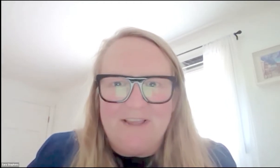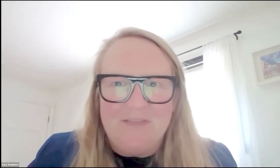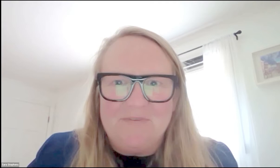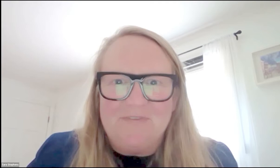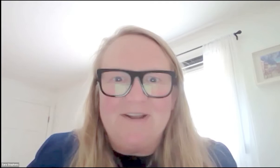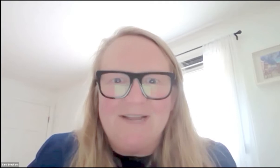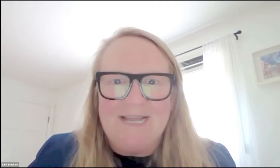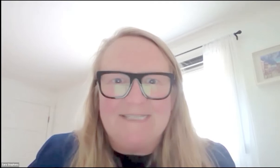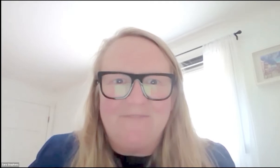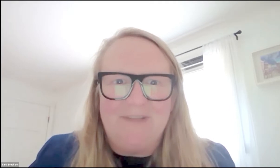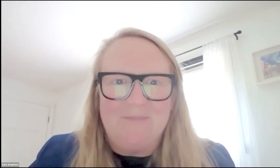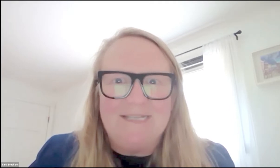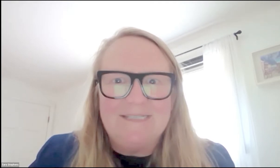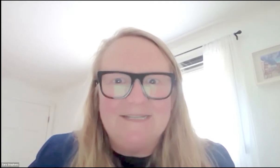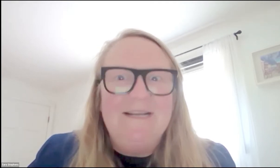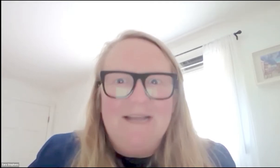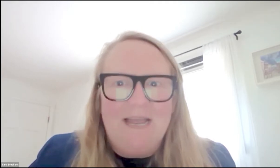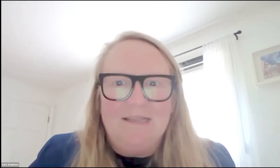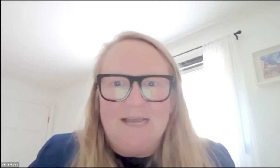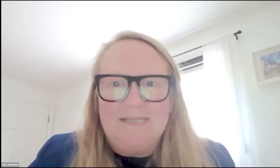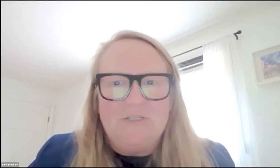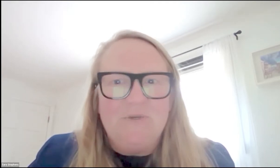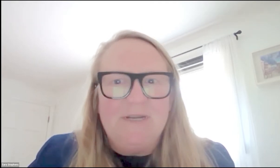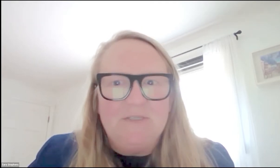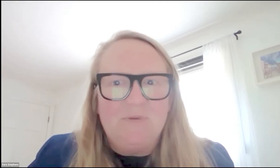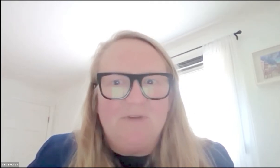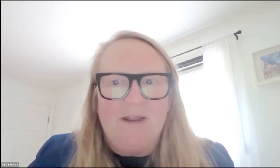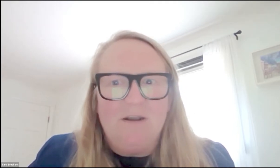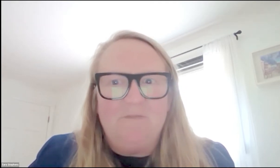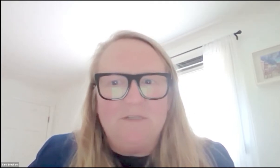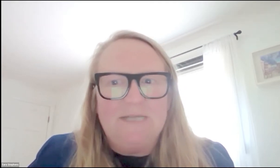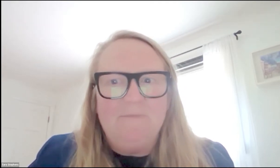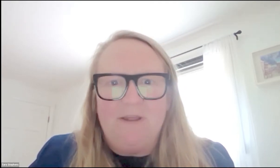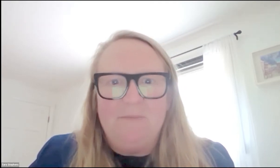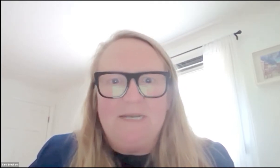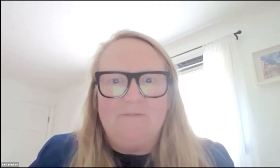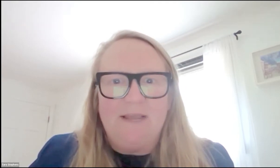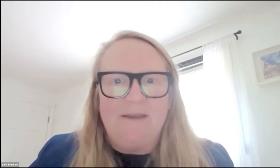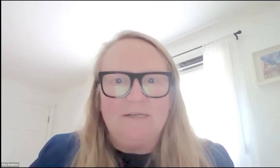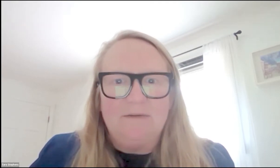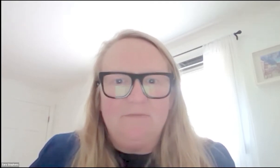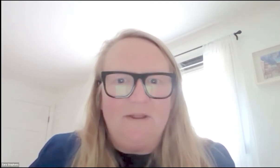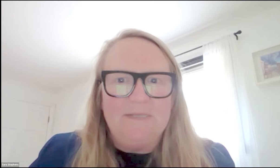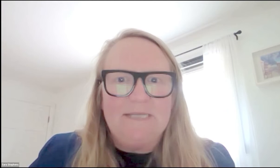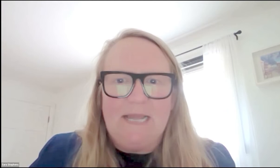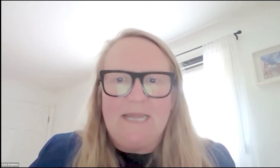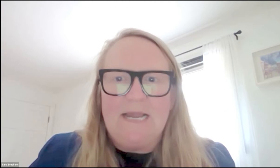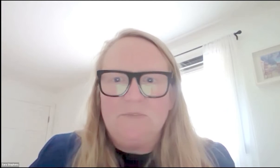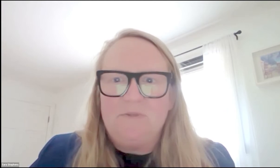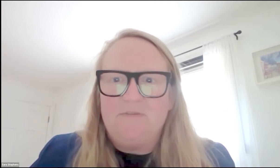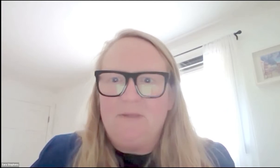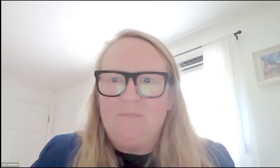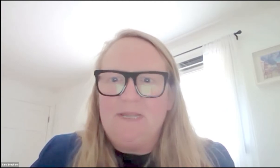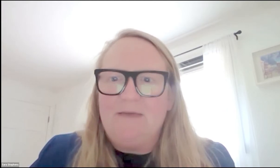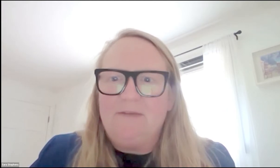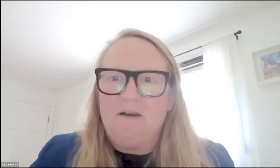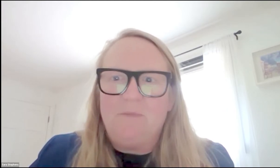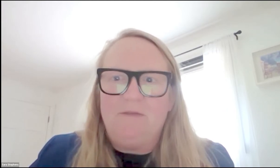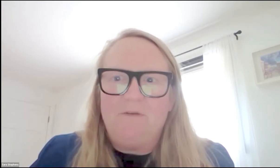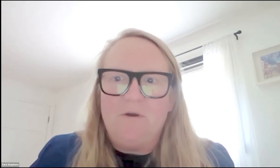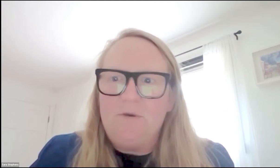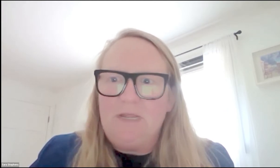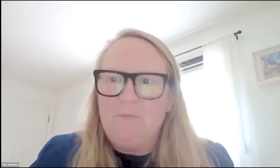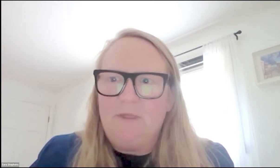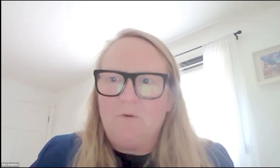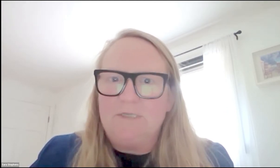that's available for young kids and families. In the last 2 years, we've hired a full-time family navigator. Families can connect with our family navigator